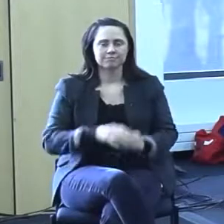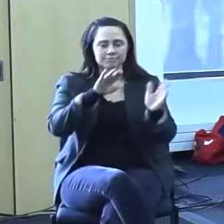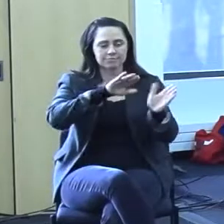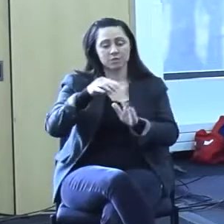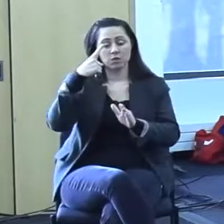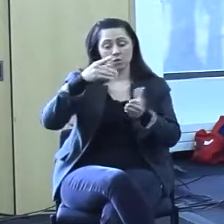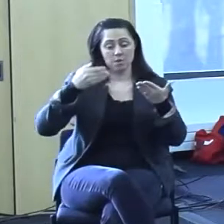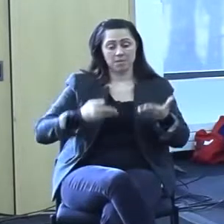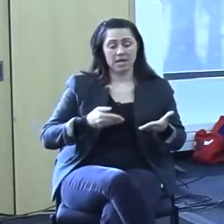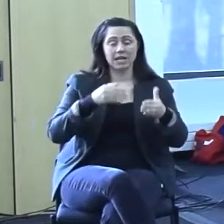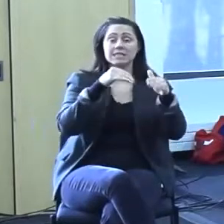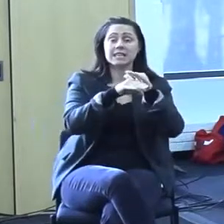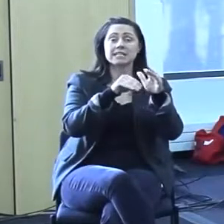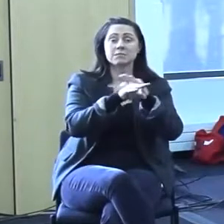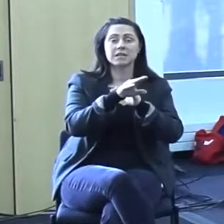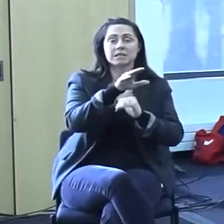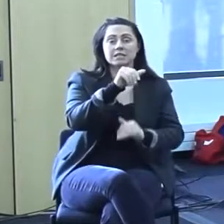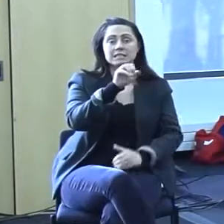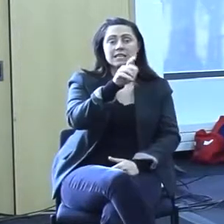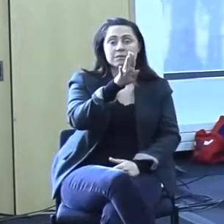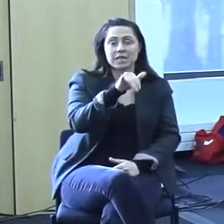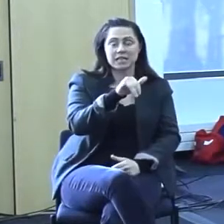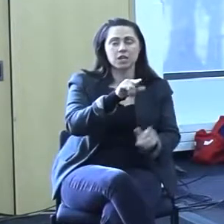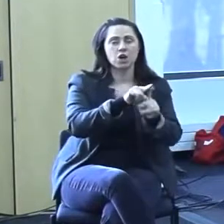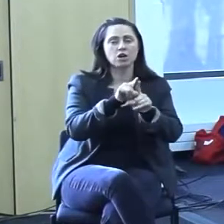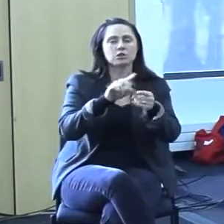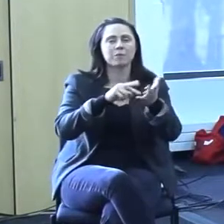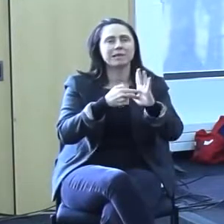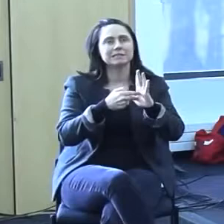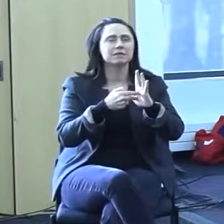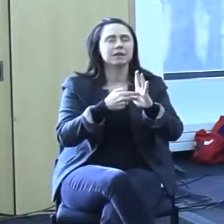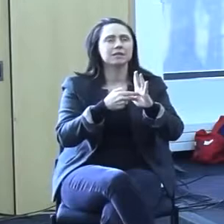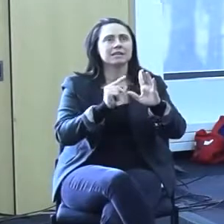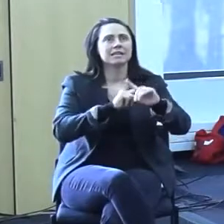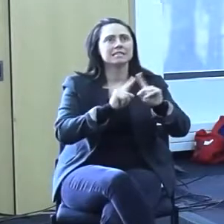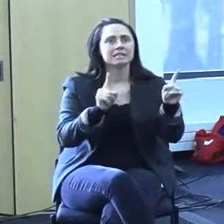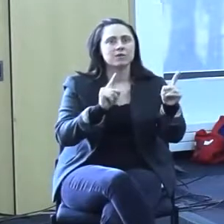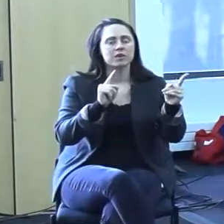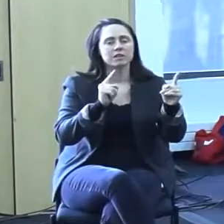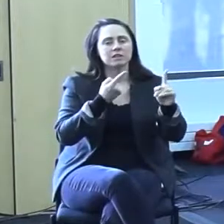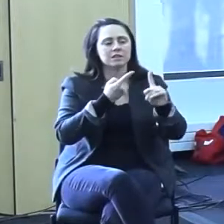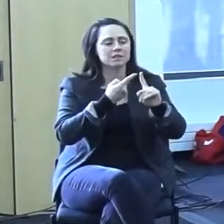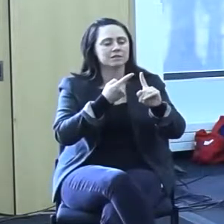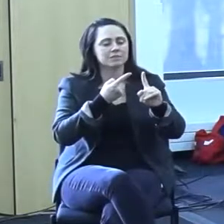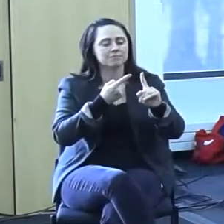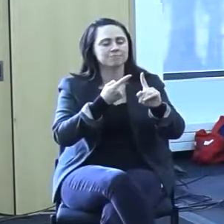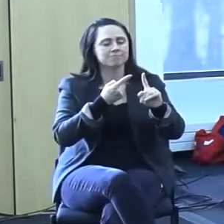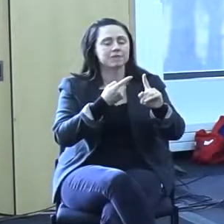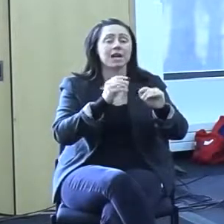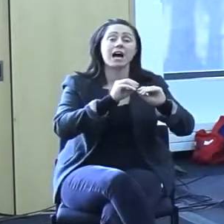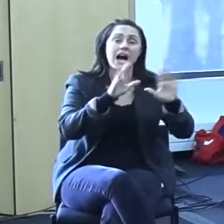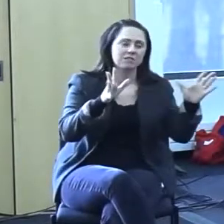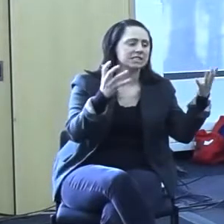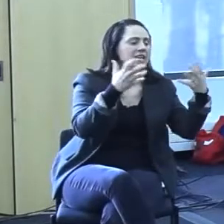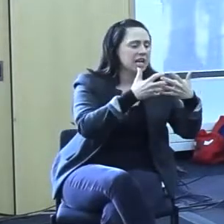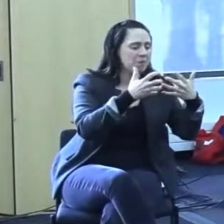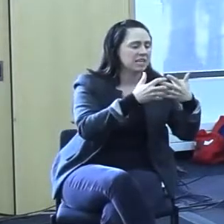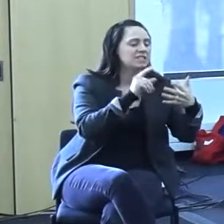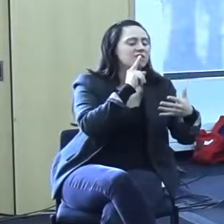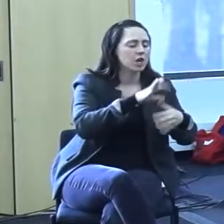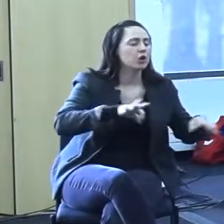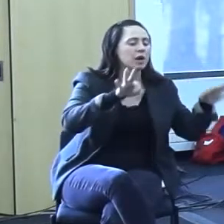For me, accessibility also means like the app. Well, it's different than like Well, obviously accommodations are